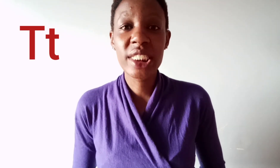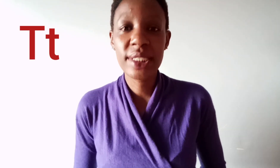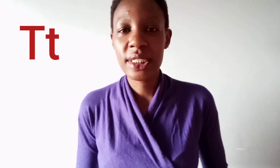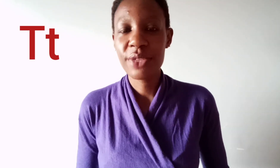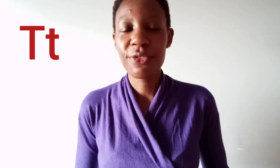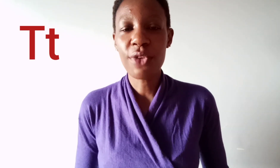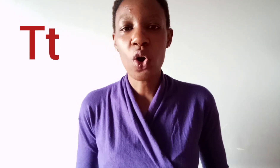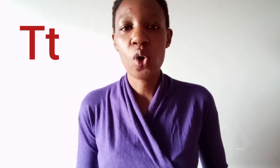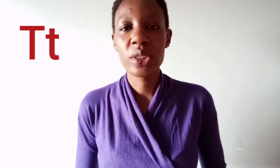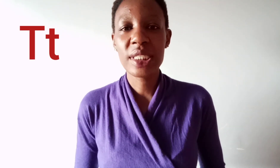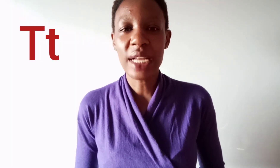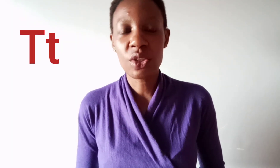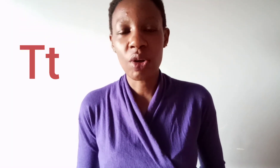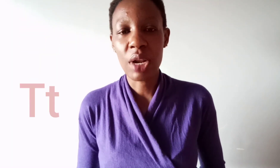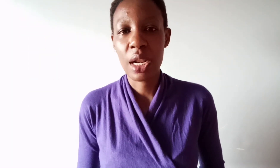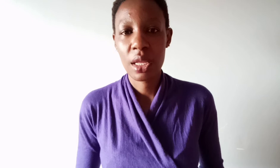T for turtle.